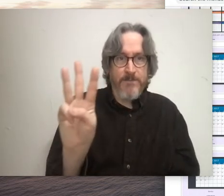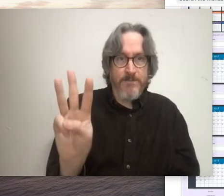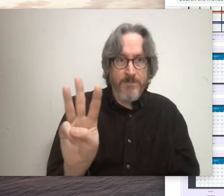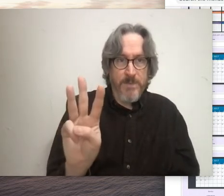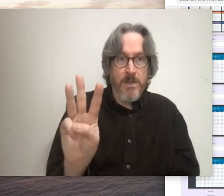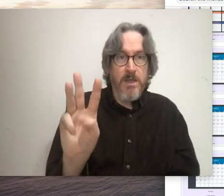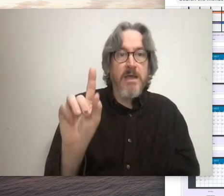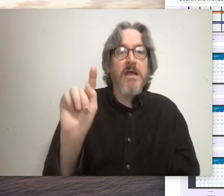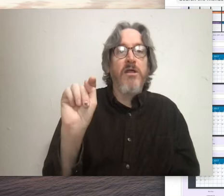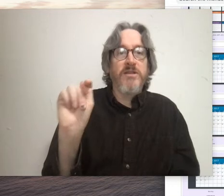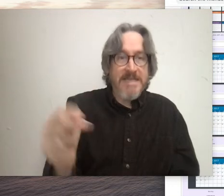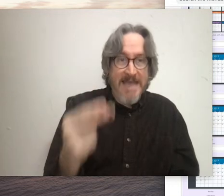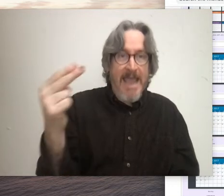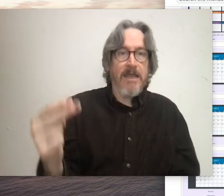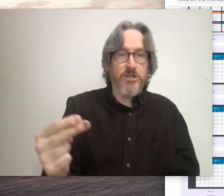Wednesday.